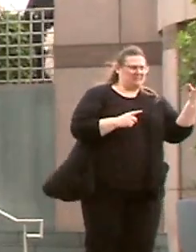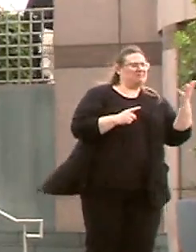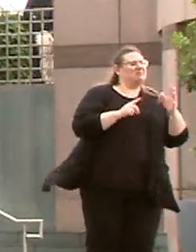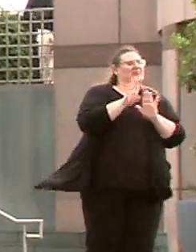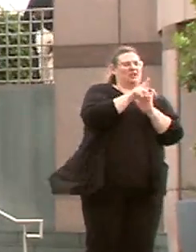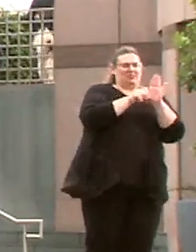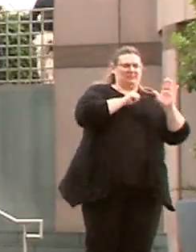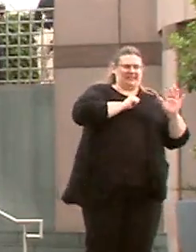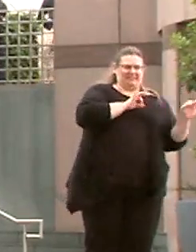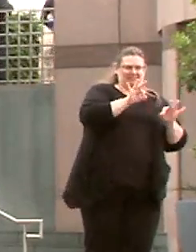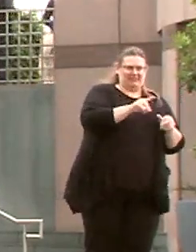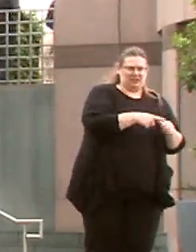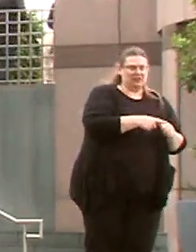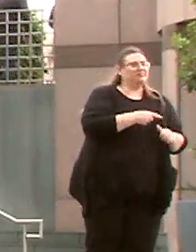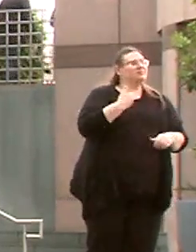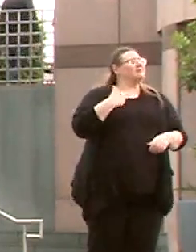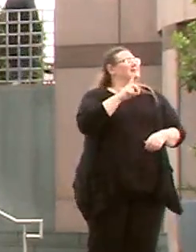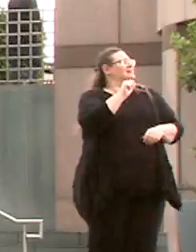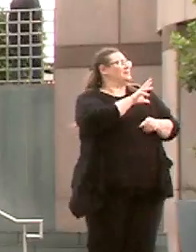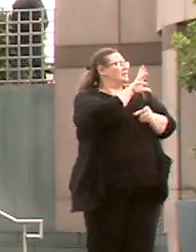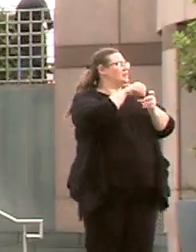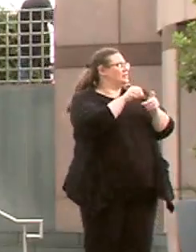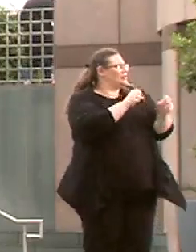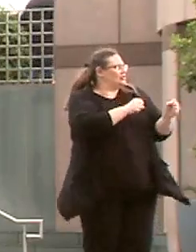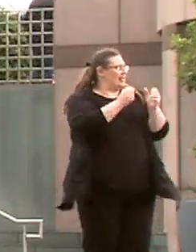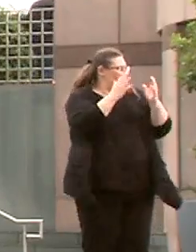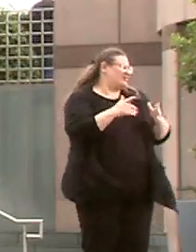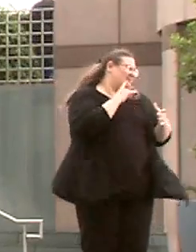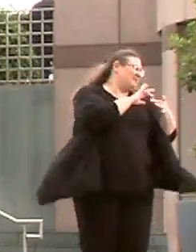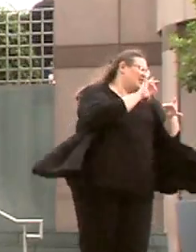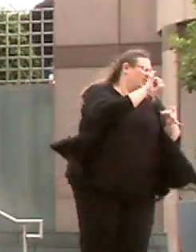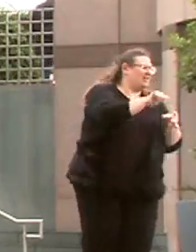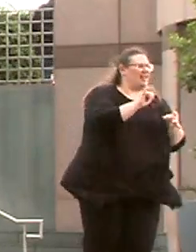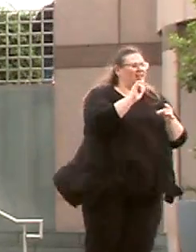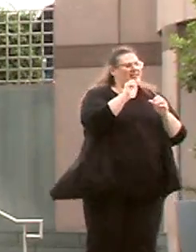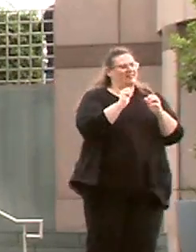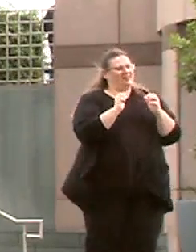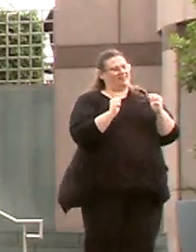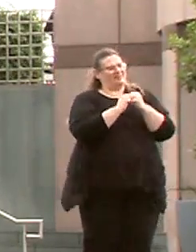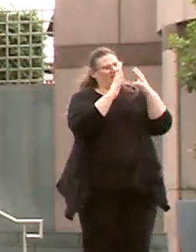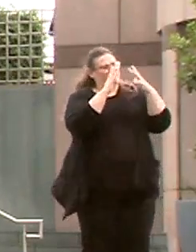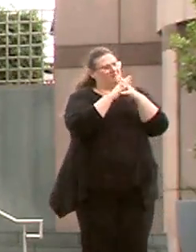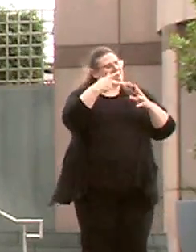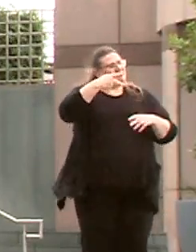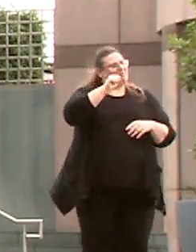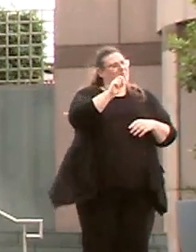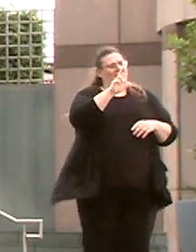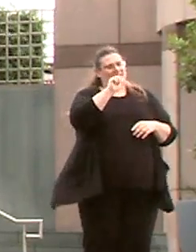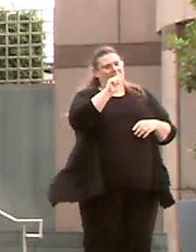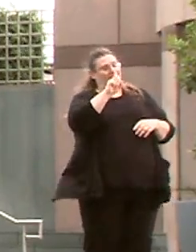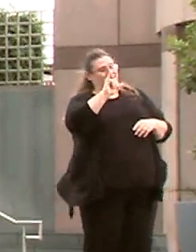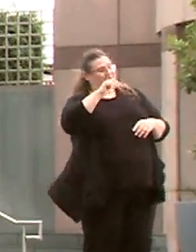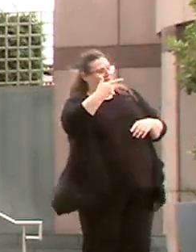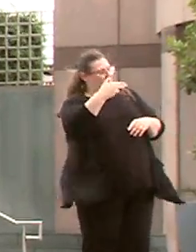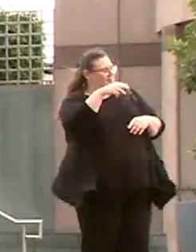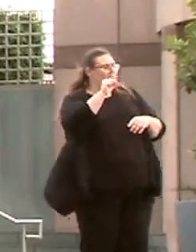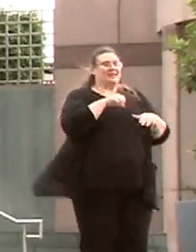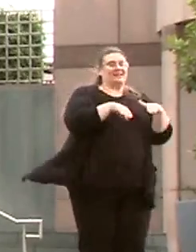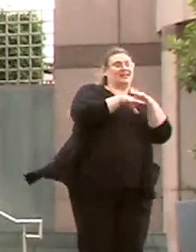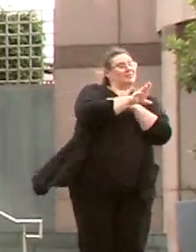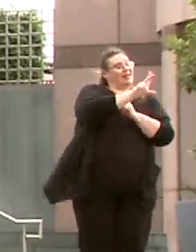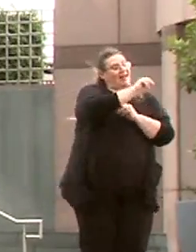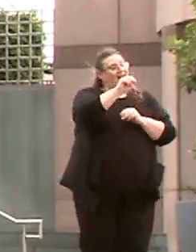background about myself. I'm a disability inclusion strategist, as I said, founder of Shifting Creative Paradigms. I am the Accessibility